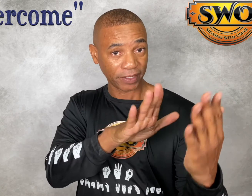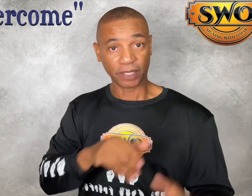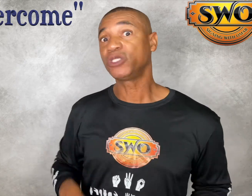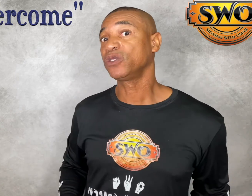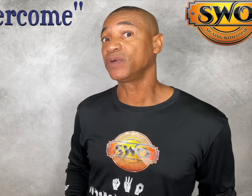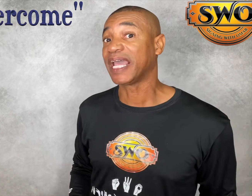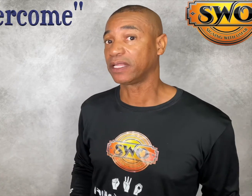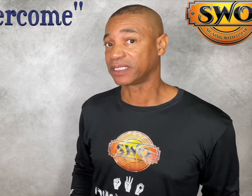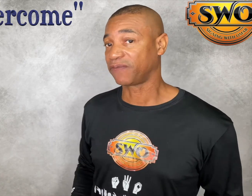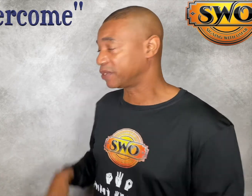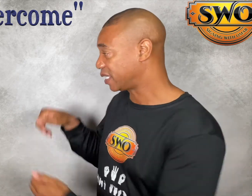me show you what that looks like from the side.